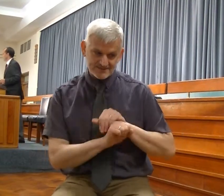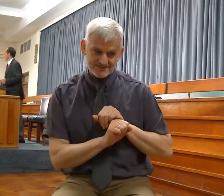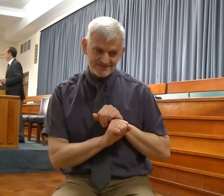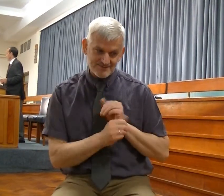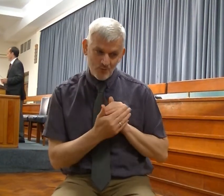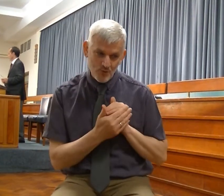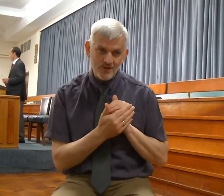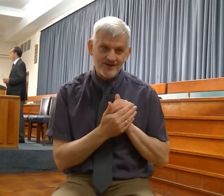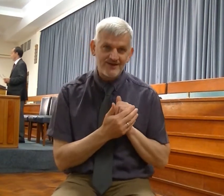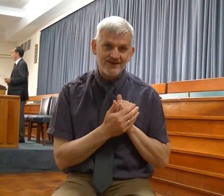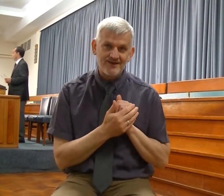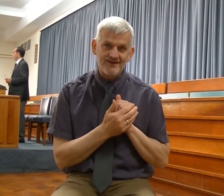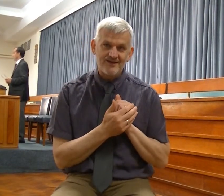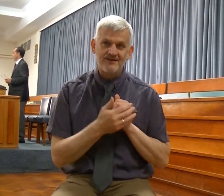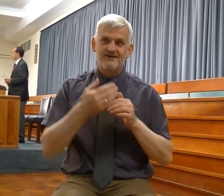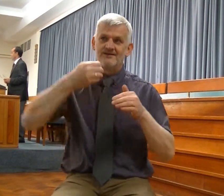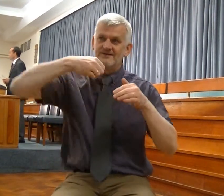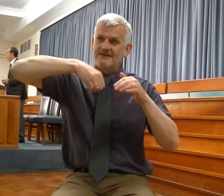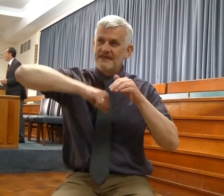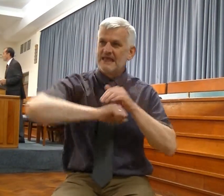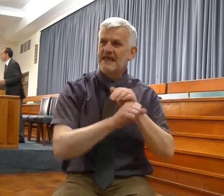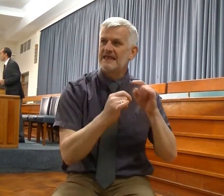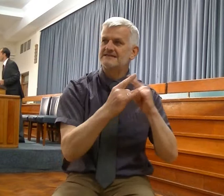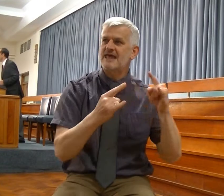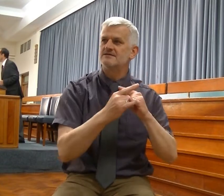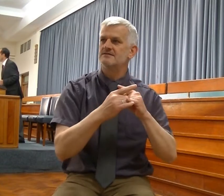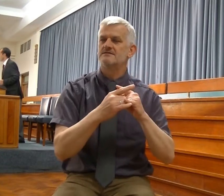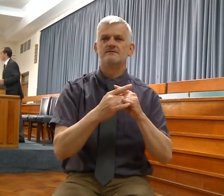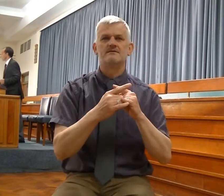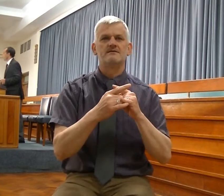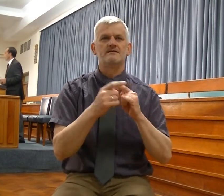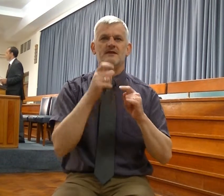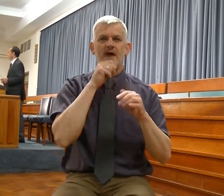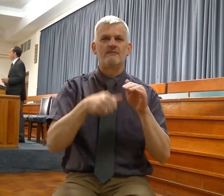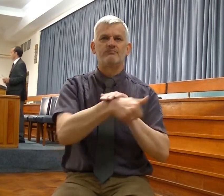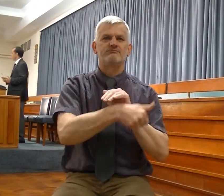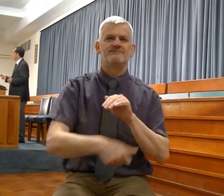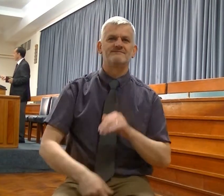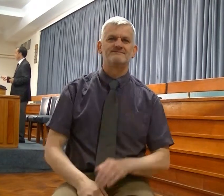in?" The camel came in. Where was the owner?